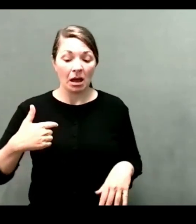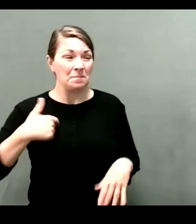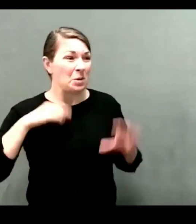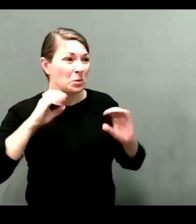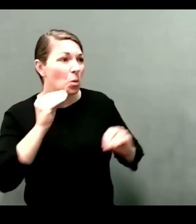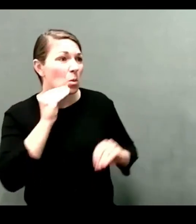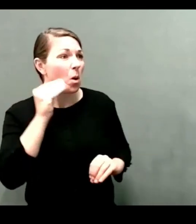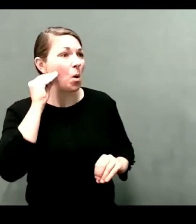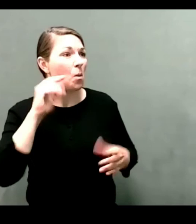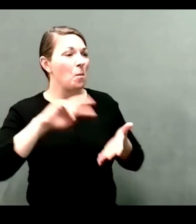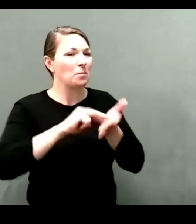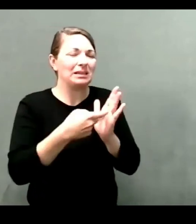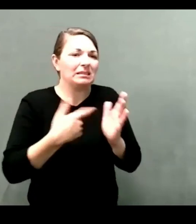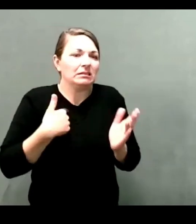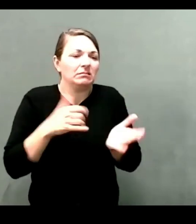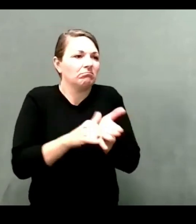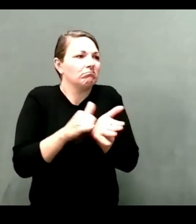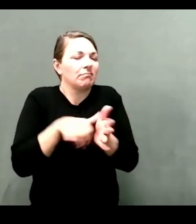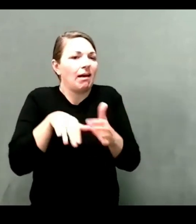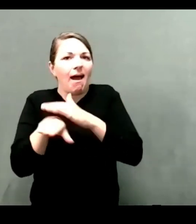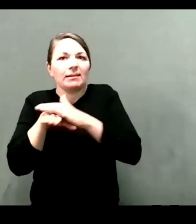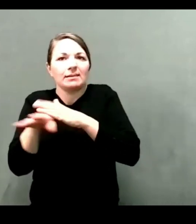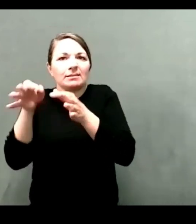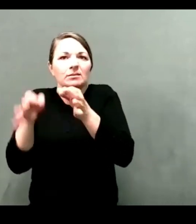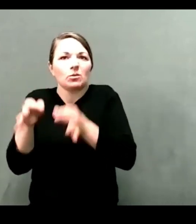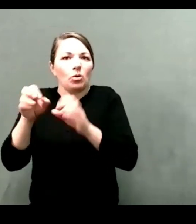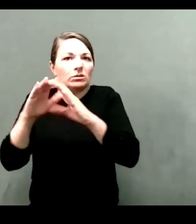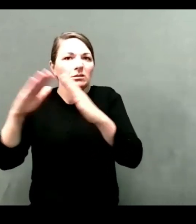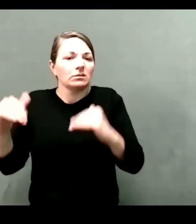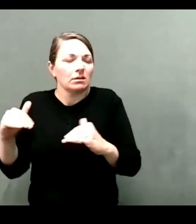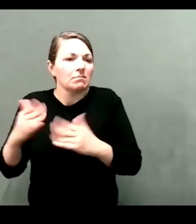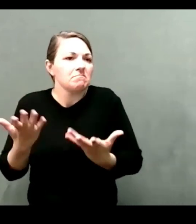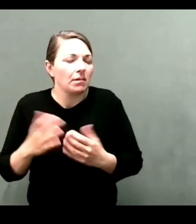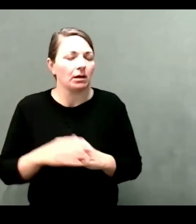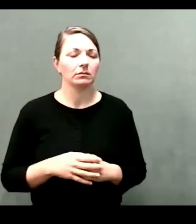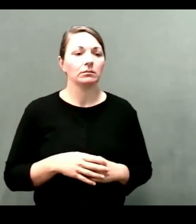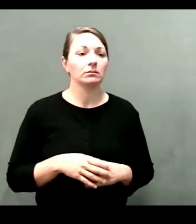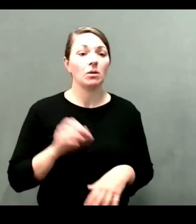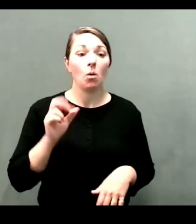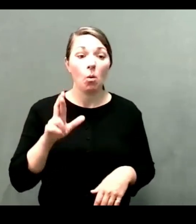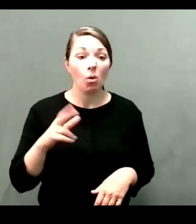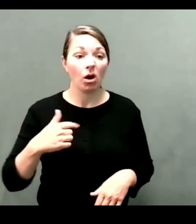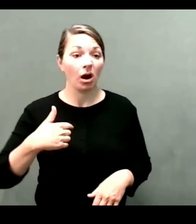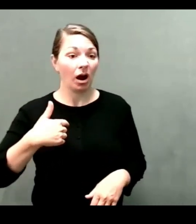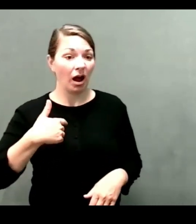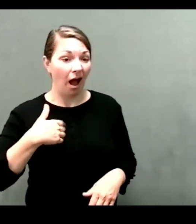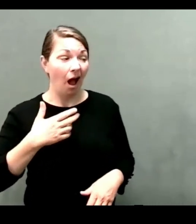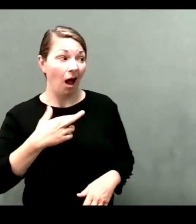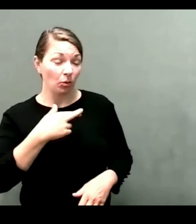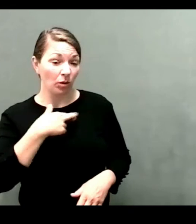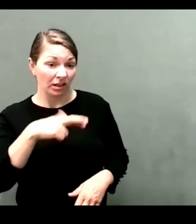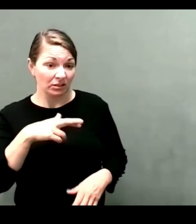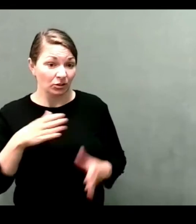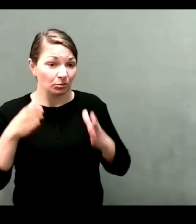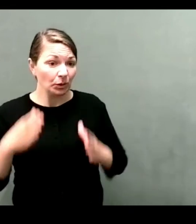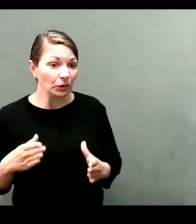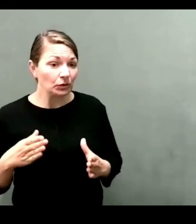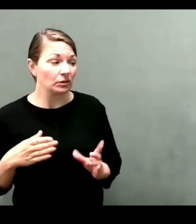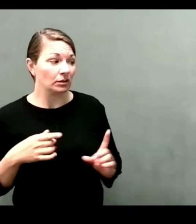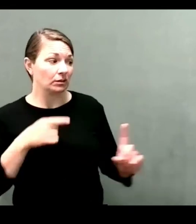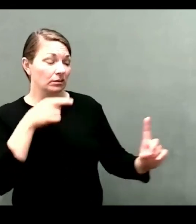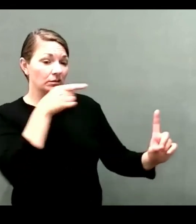This could be, they might say, I practice a religion that my partner or, the person who caused me